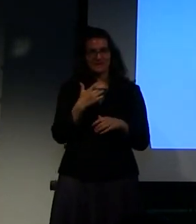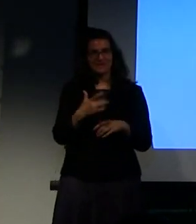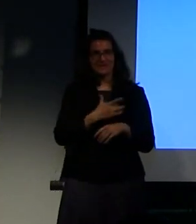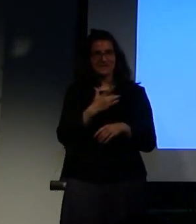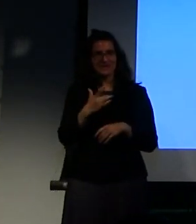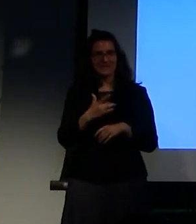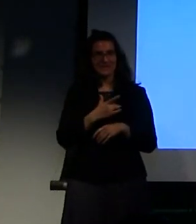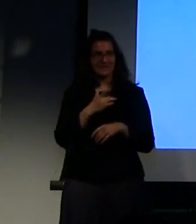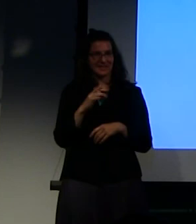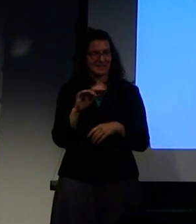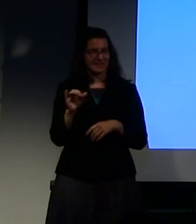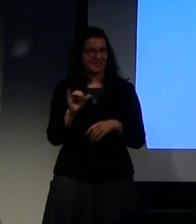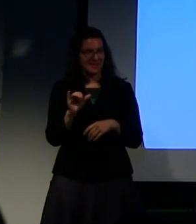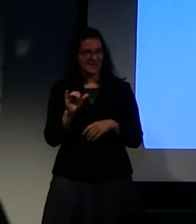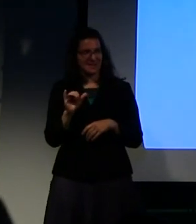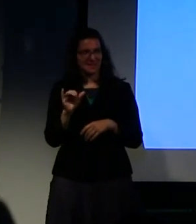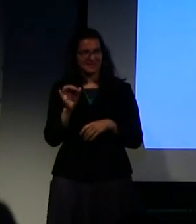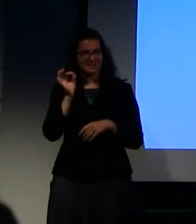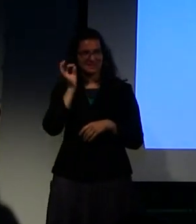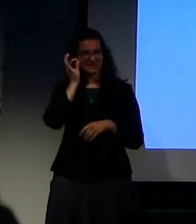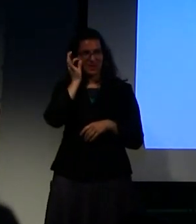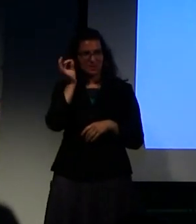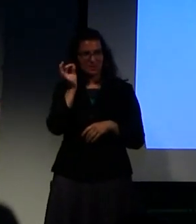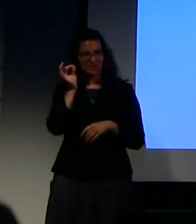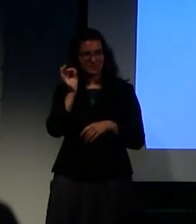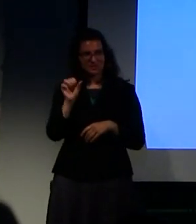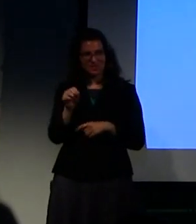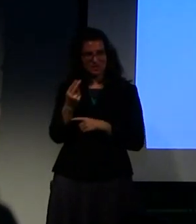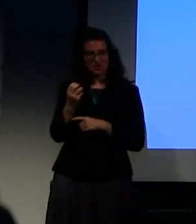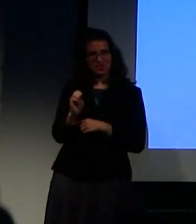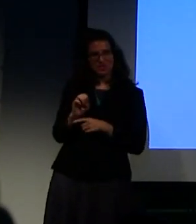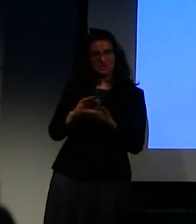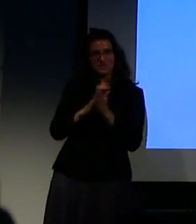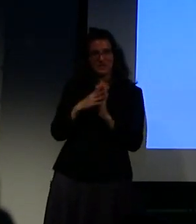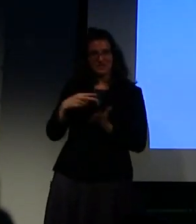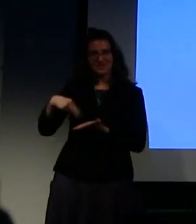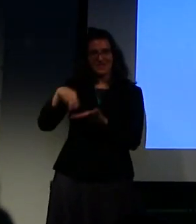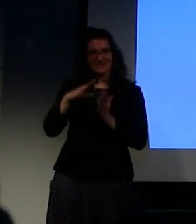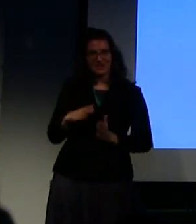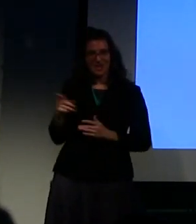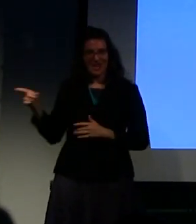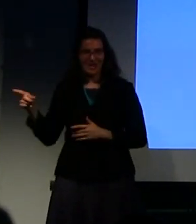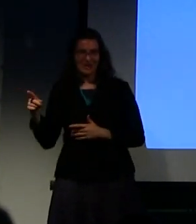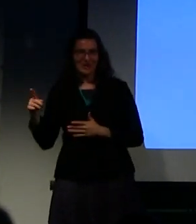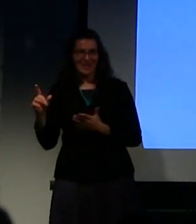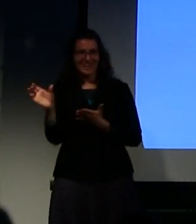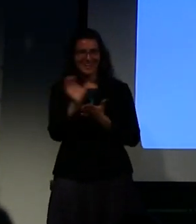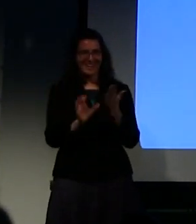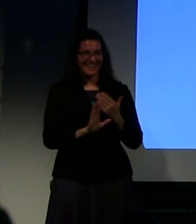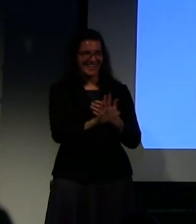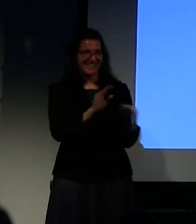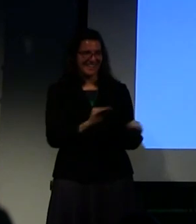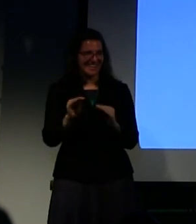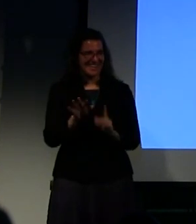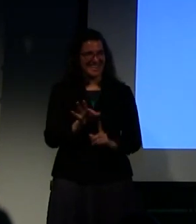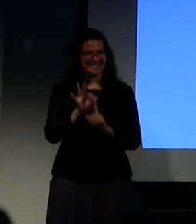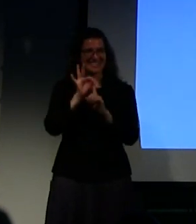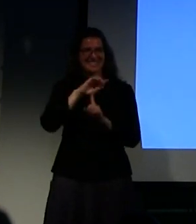like almost that she was a dancer and you were choreographing her moves, especially